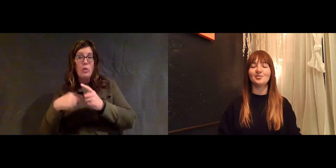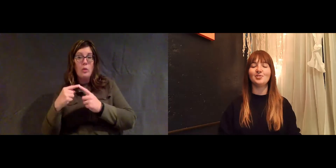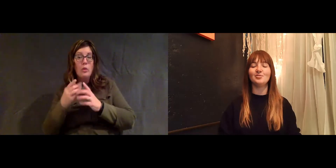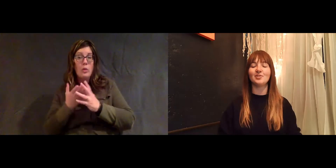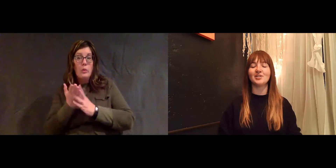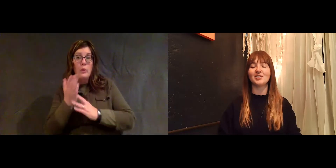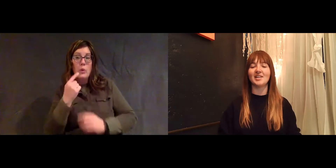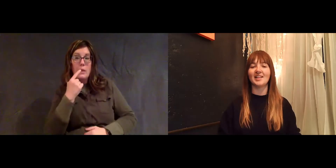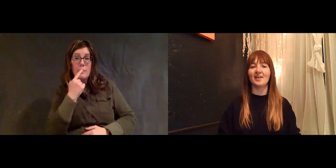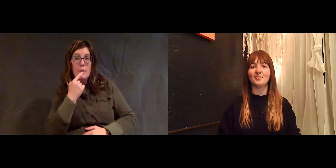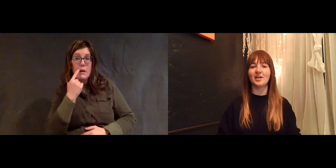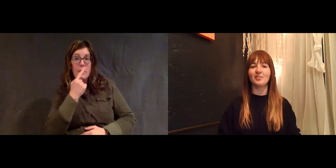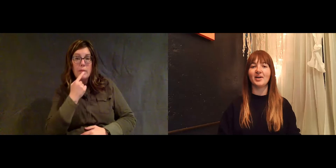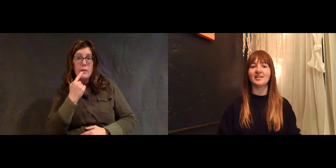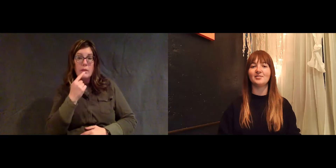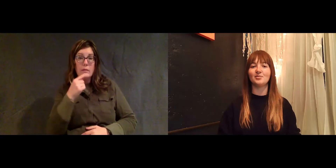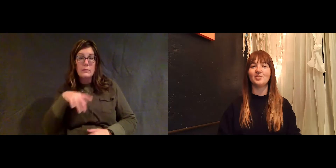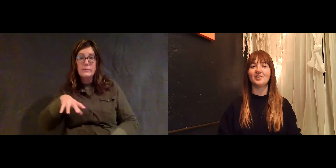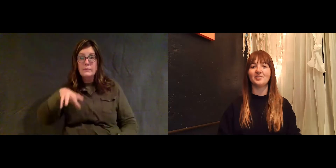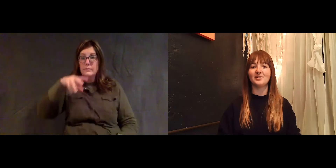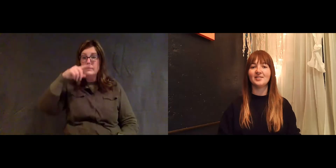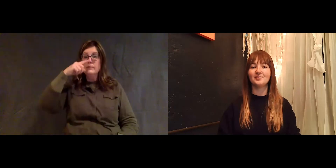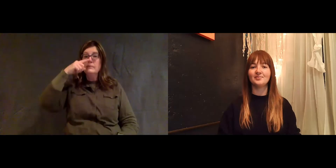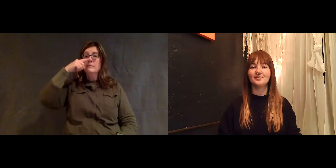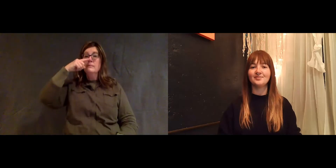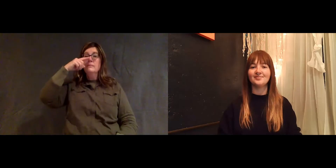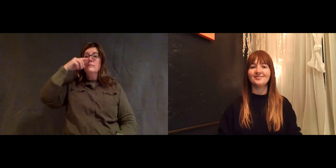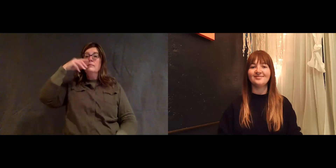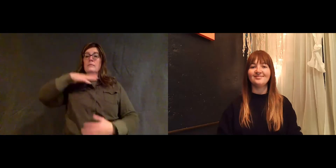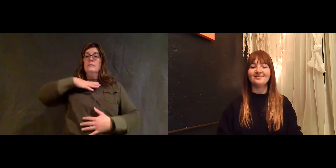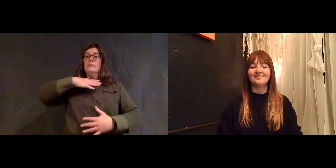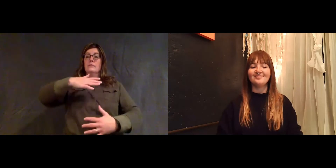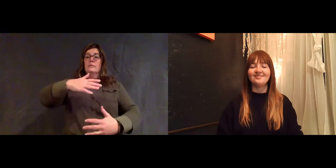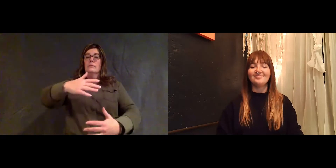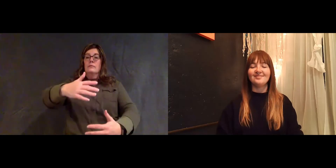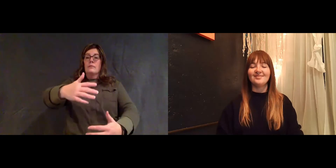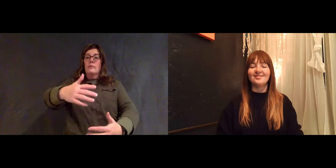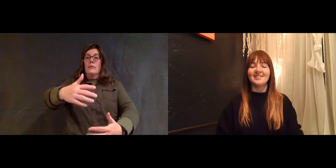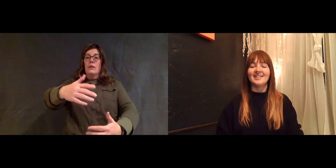Let's do two more just like that. Big breath in through our nose.